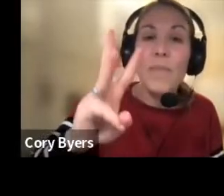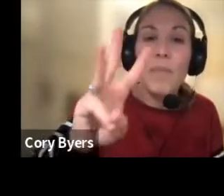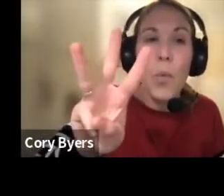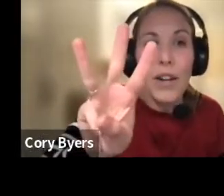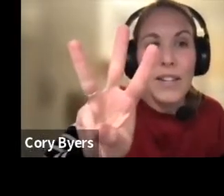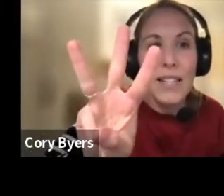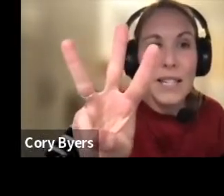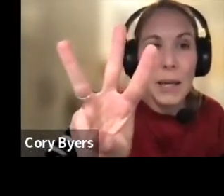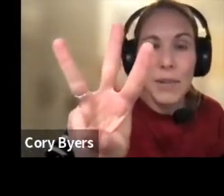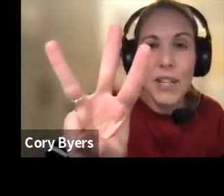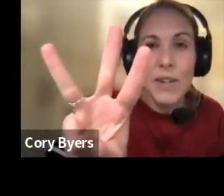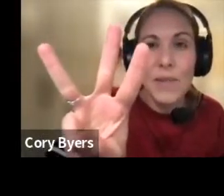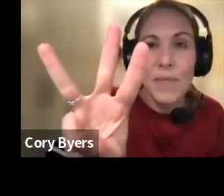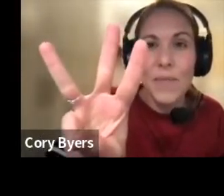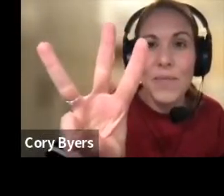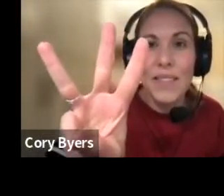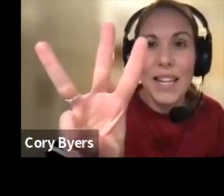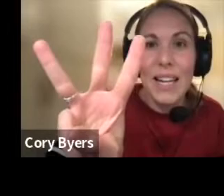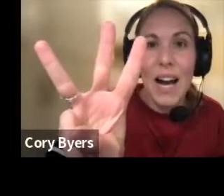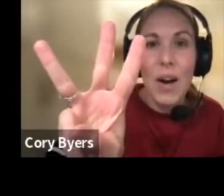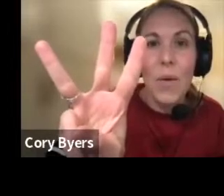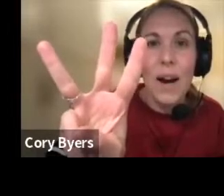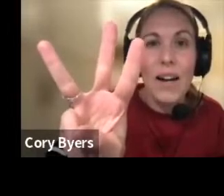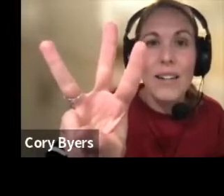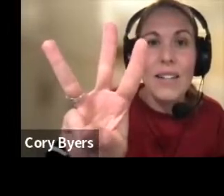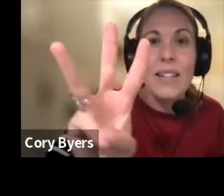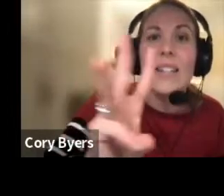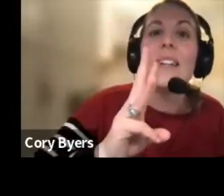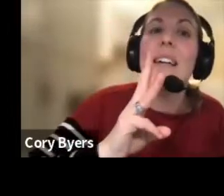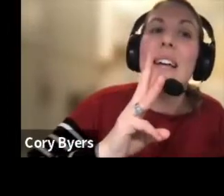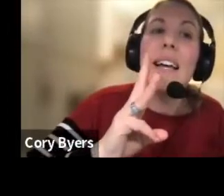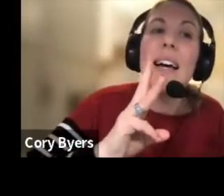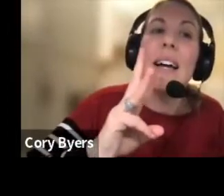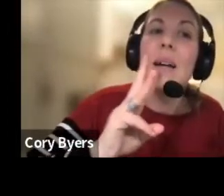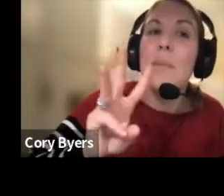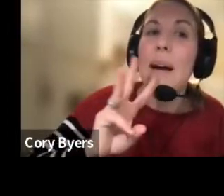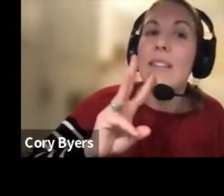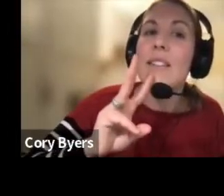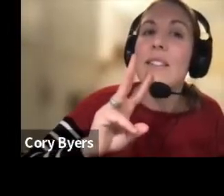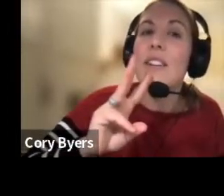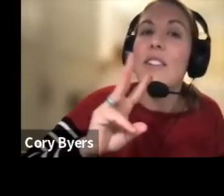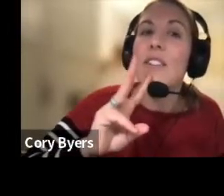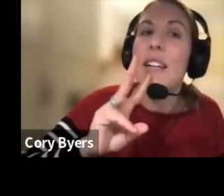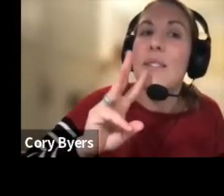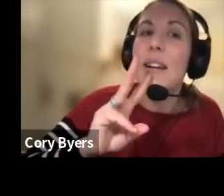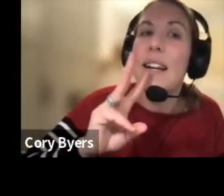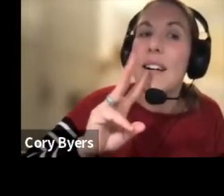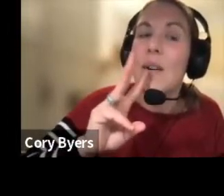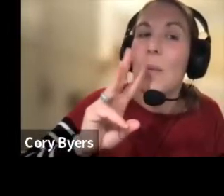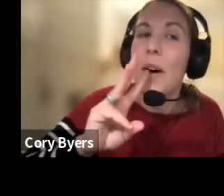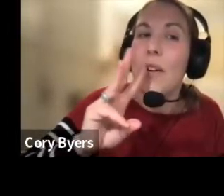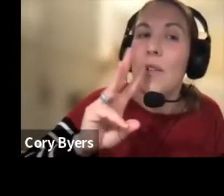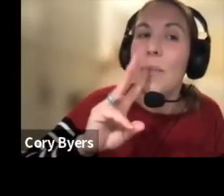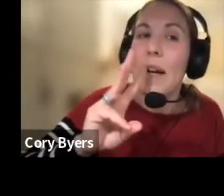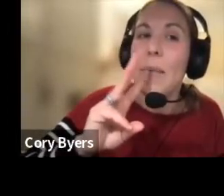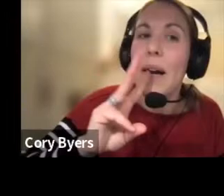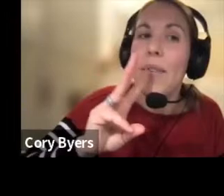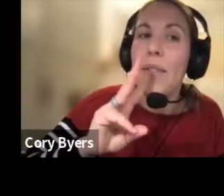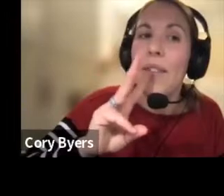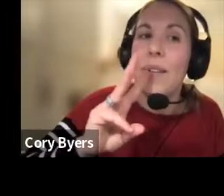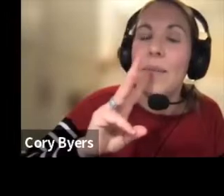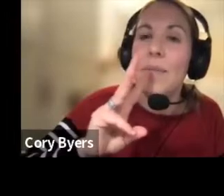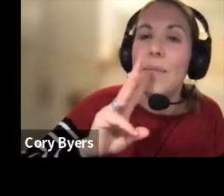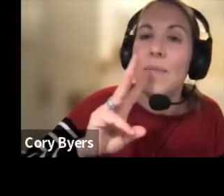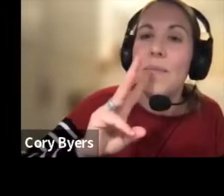water. Water is a W, like agua. And it bounces just on your face right here. Water or by your